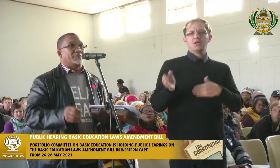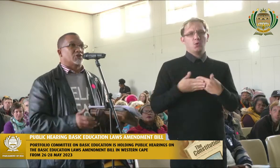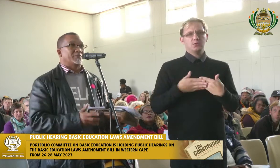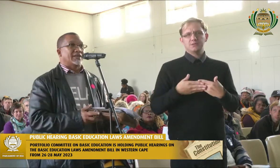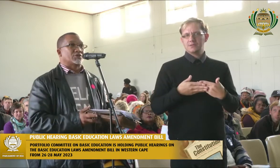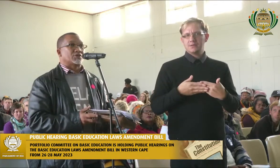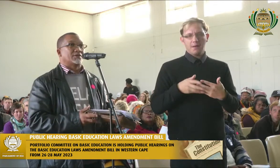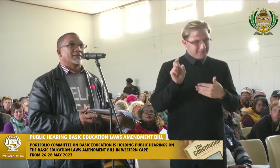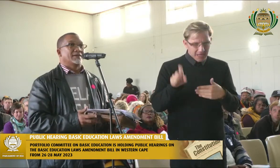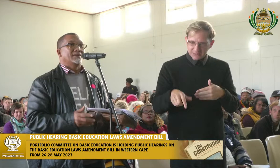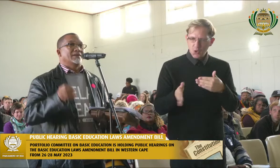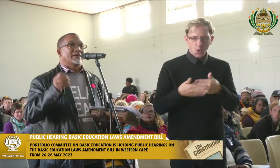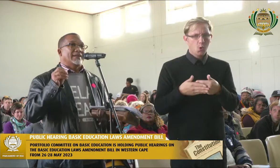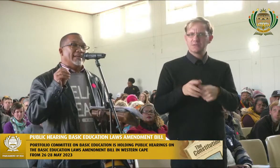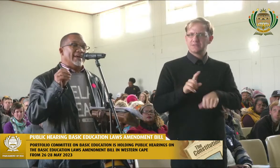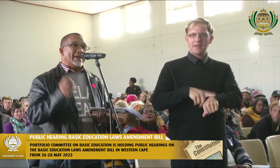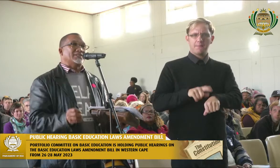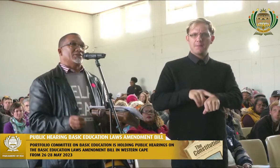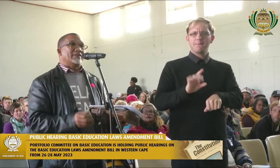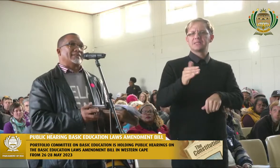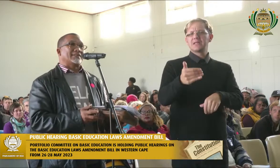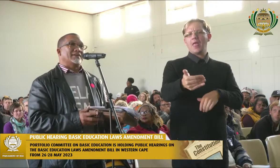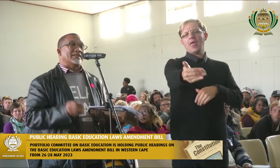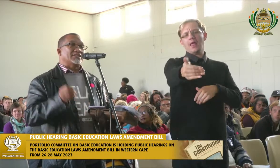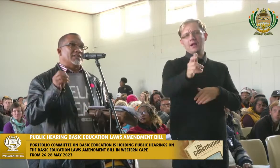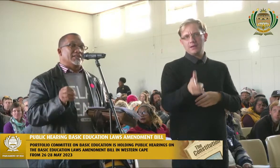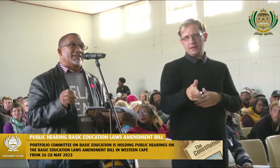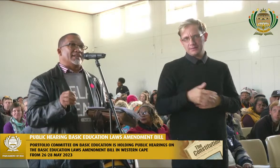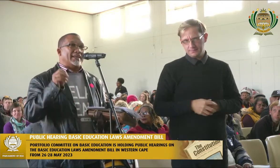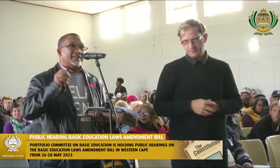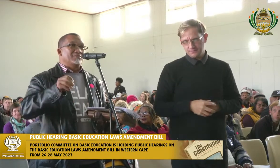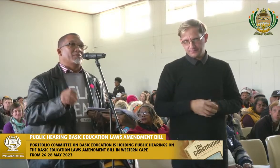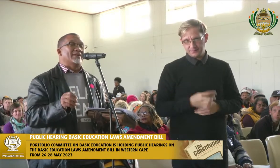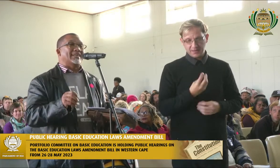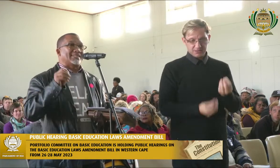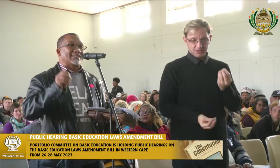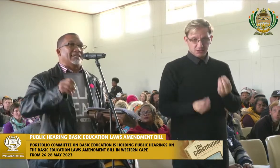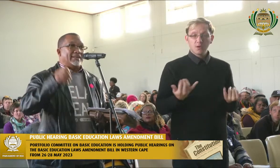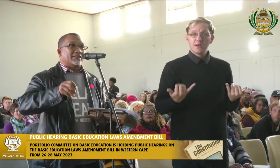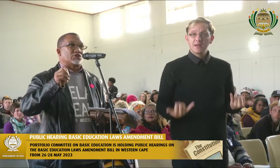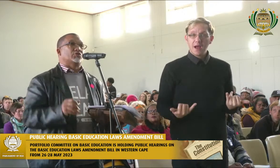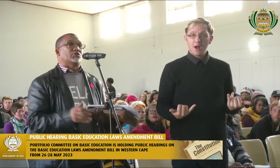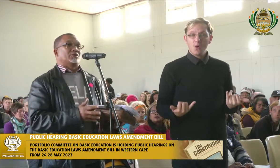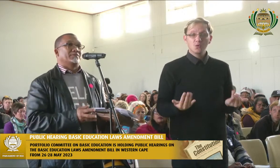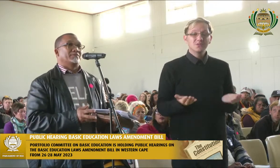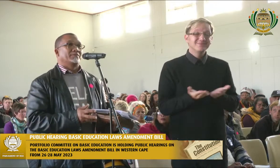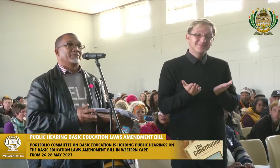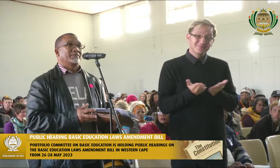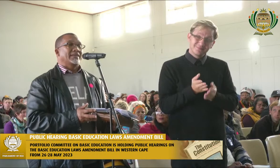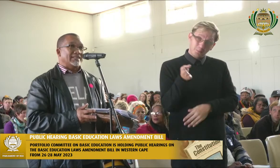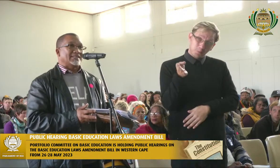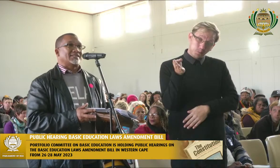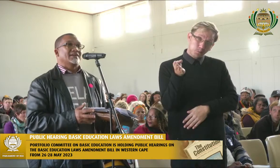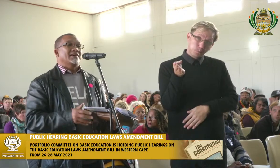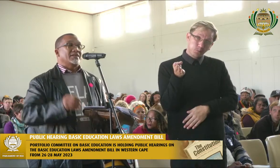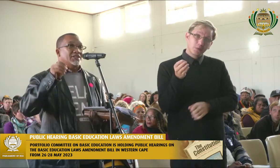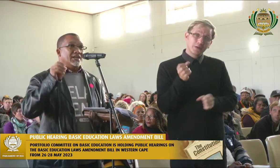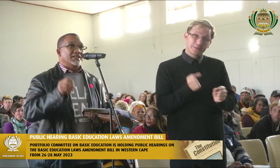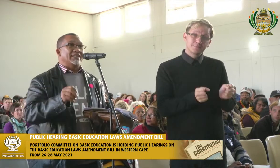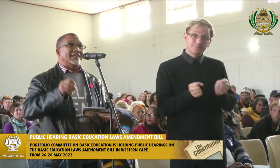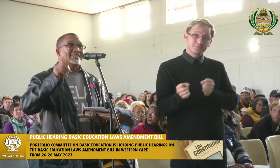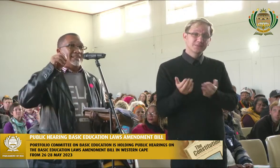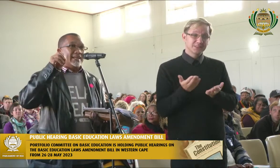was not supposed to be closed. Can I add to that, the children at the moment are still at the school? Yes,